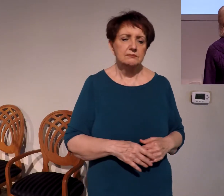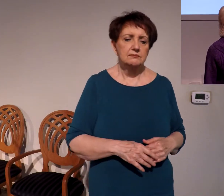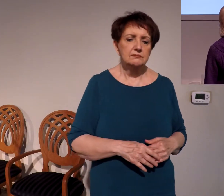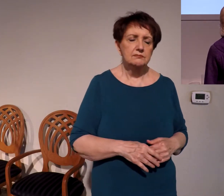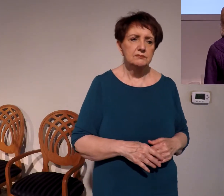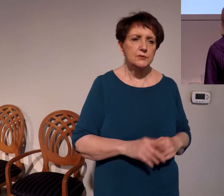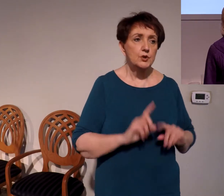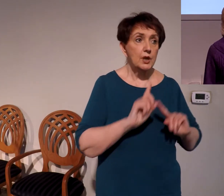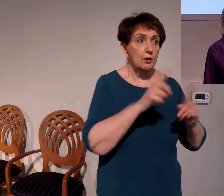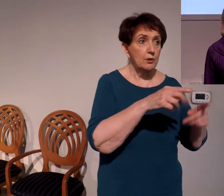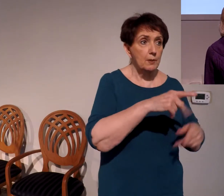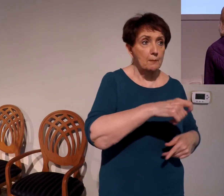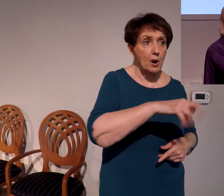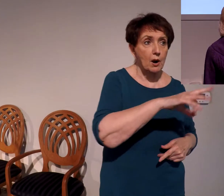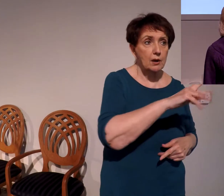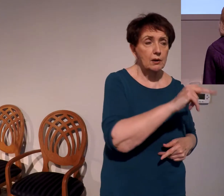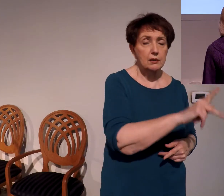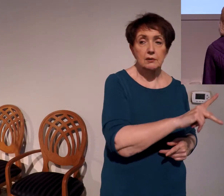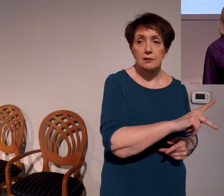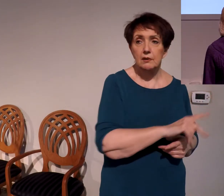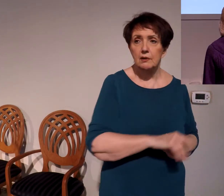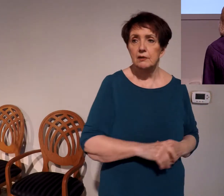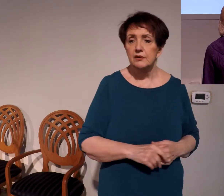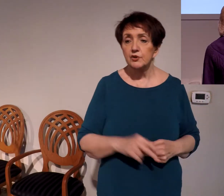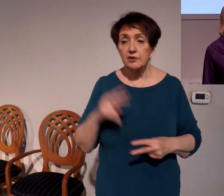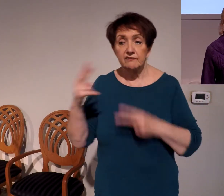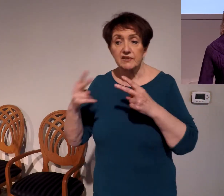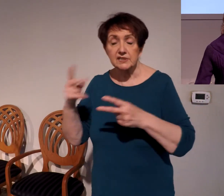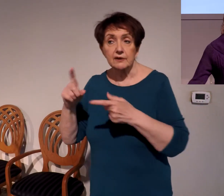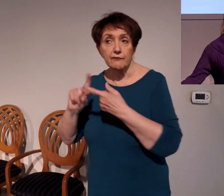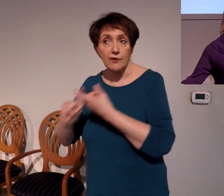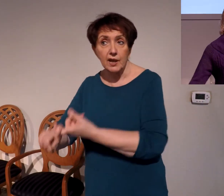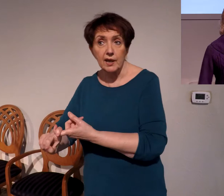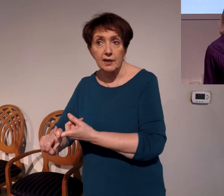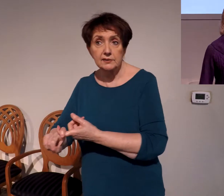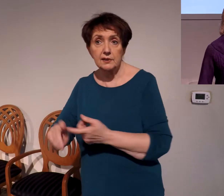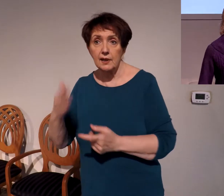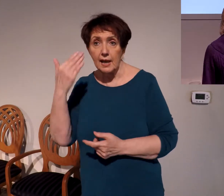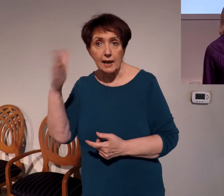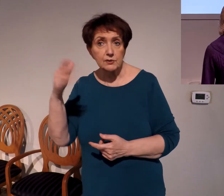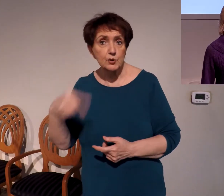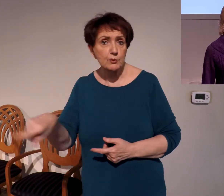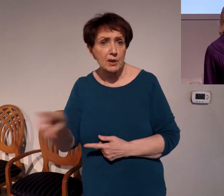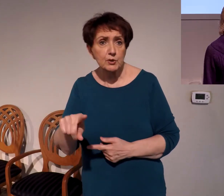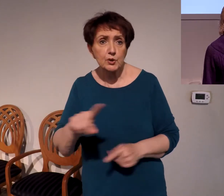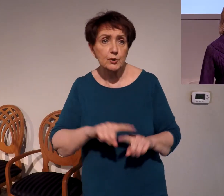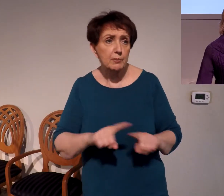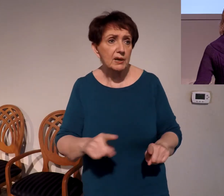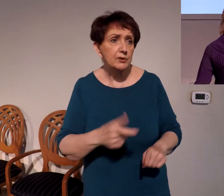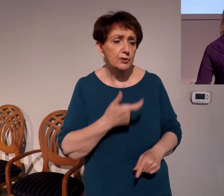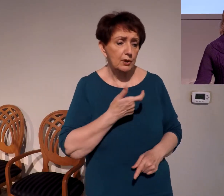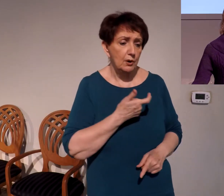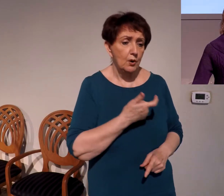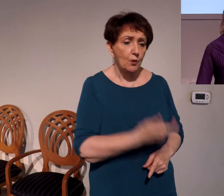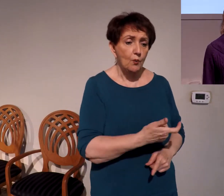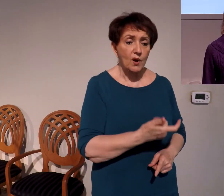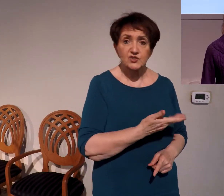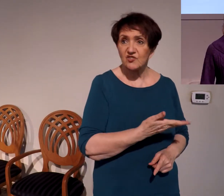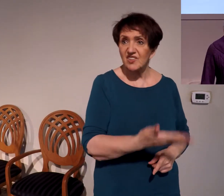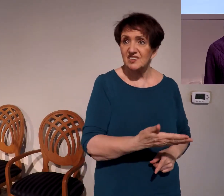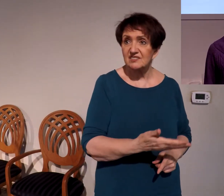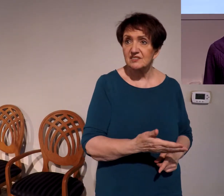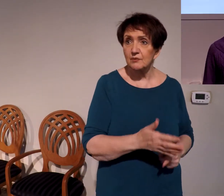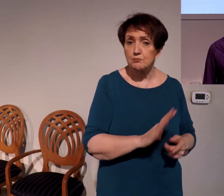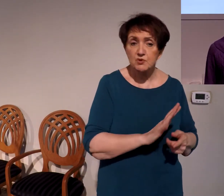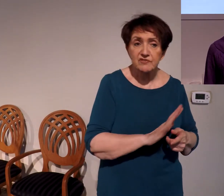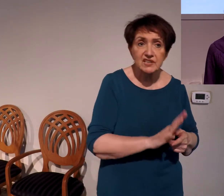go to the park, we can visit a friend, I don't know about you, but my gosh, you can certainly watch things on